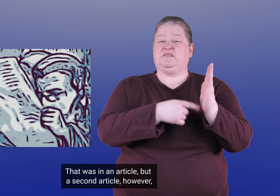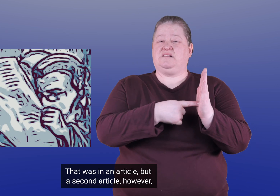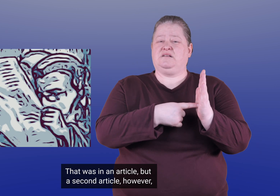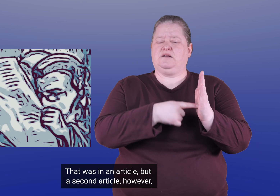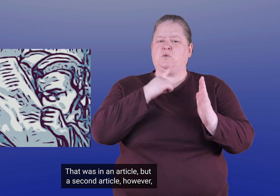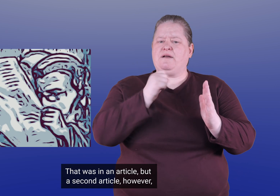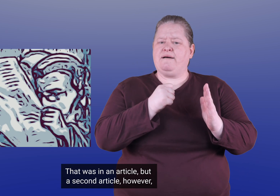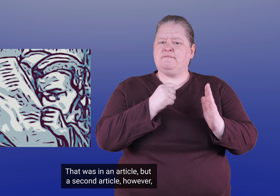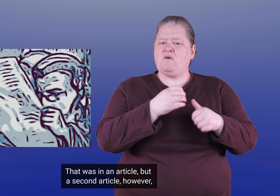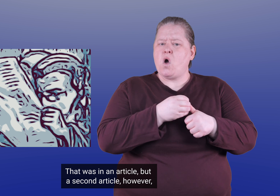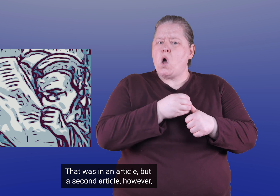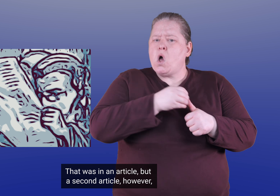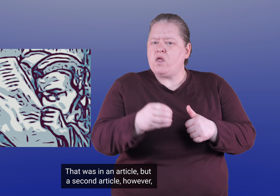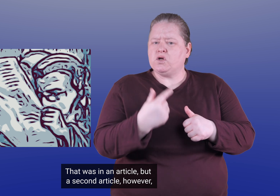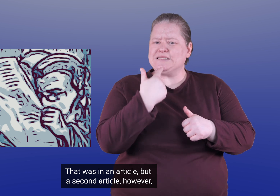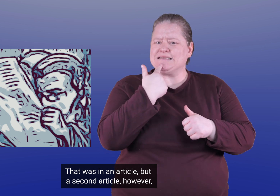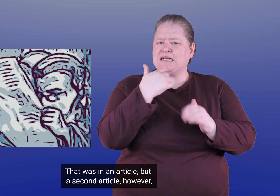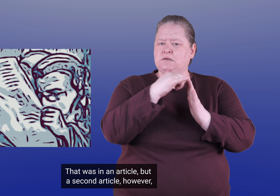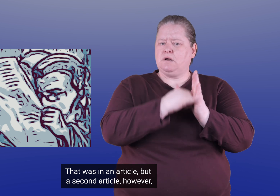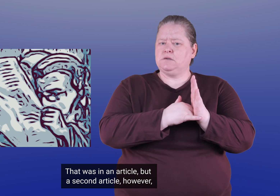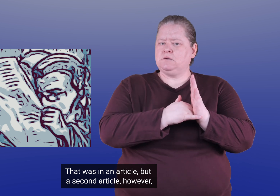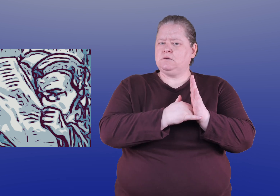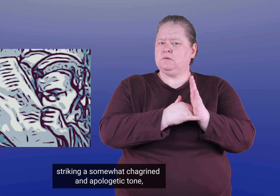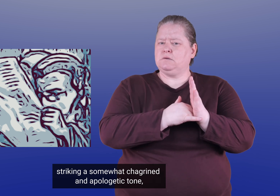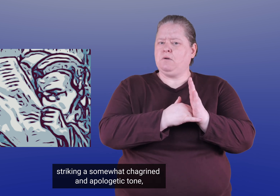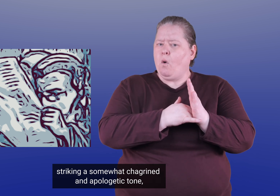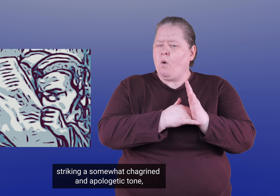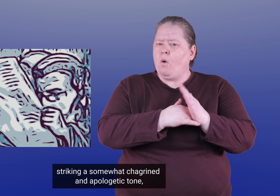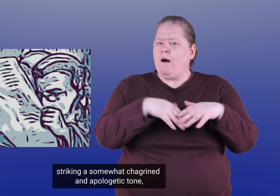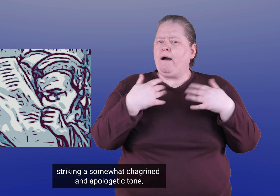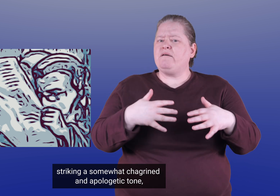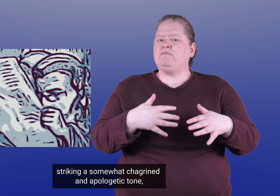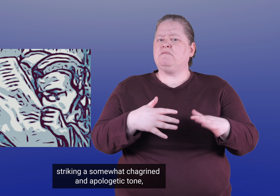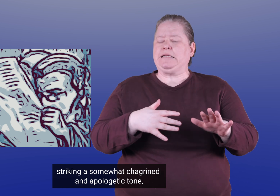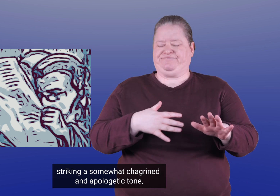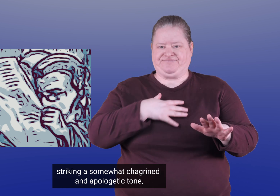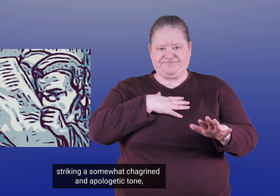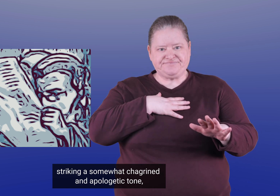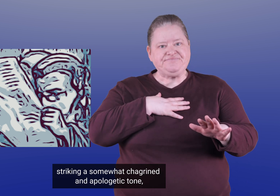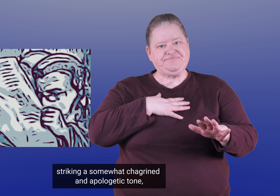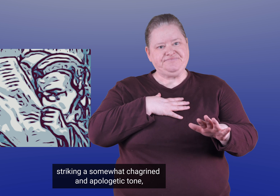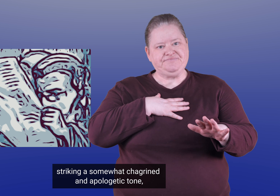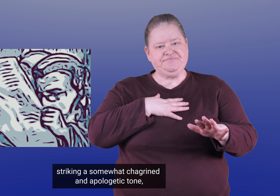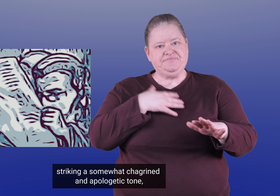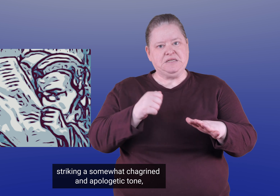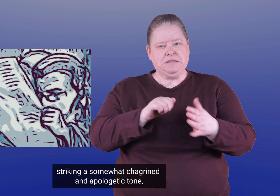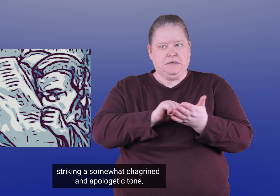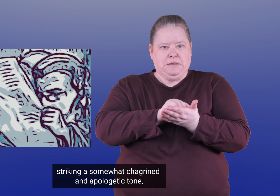That was in an article, but a second article, however striking a somewhat chagrined and apologetic tone, appears